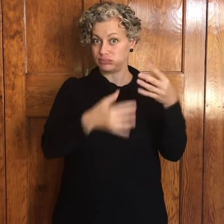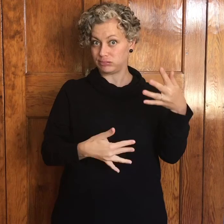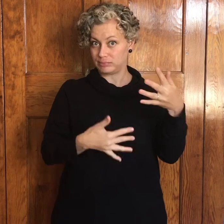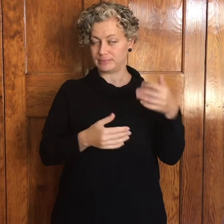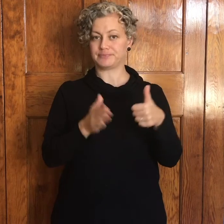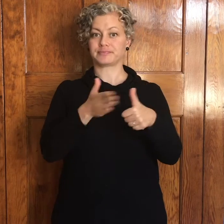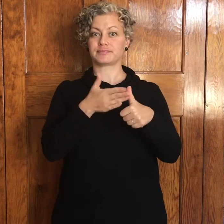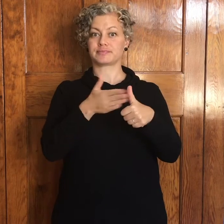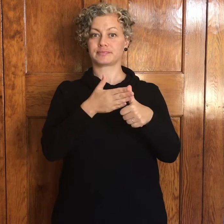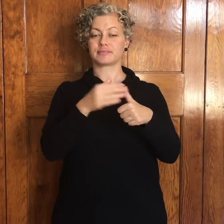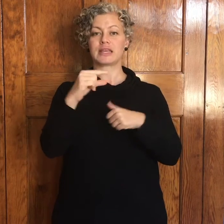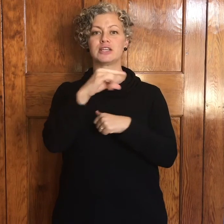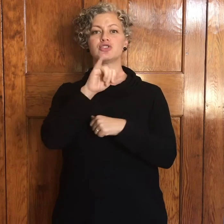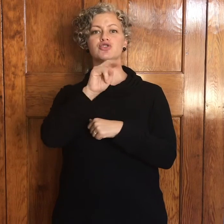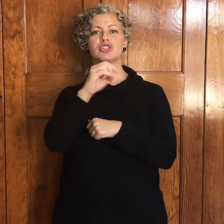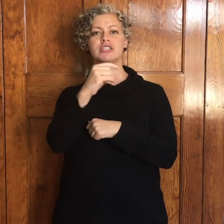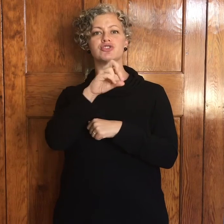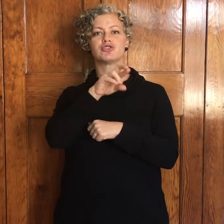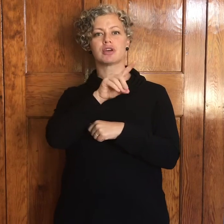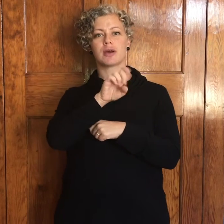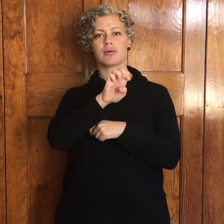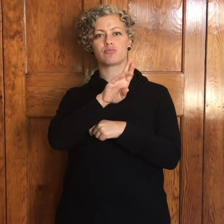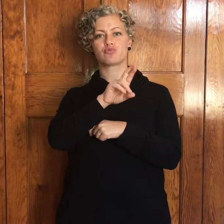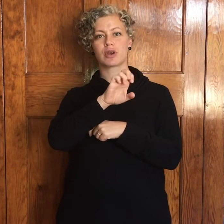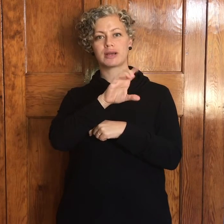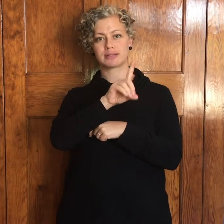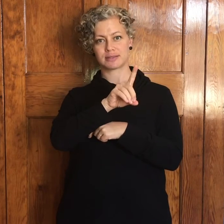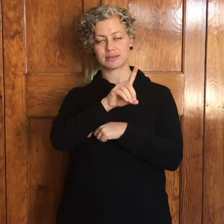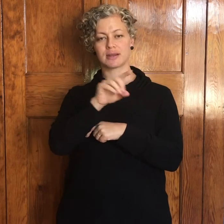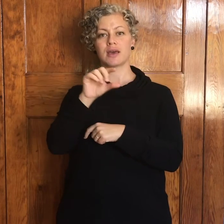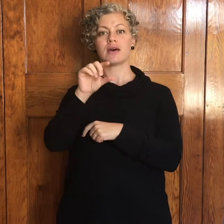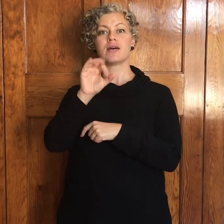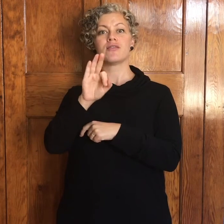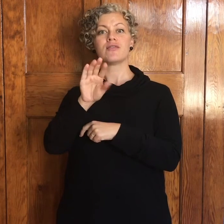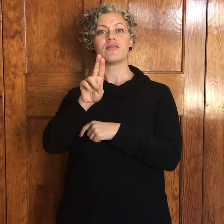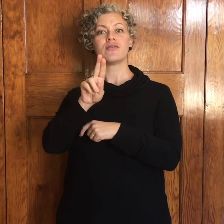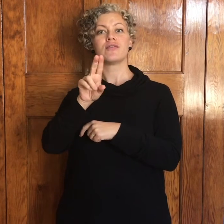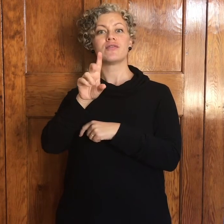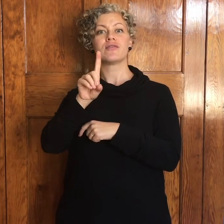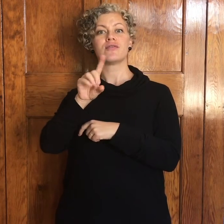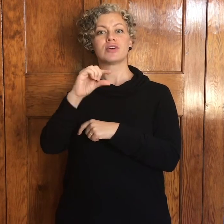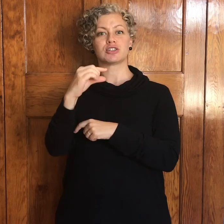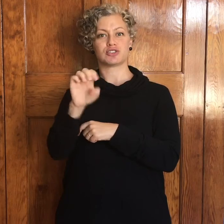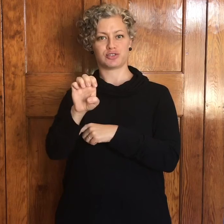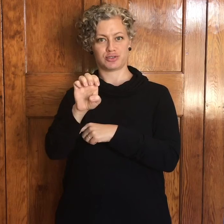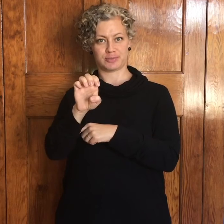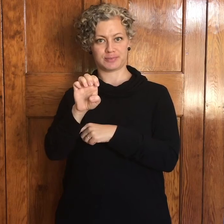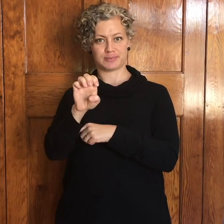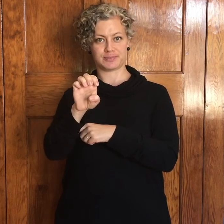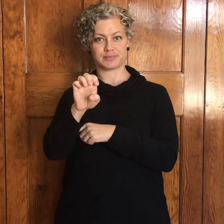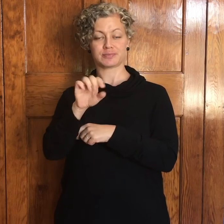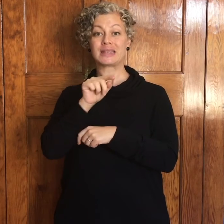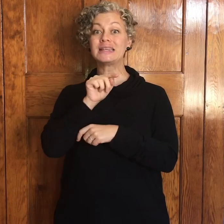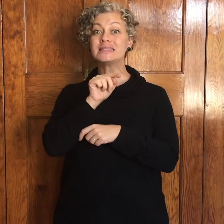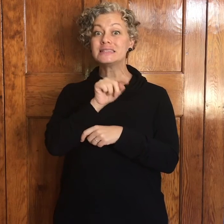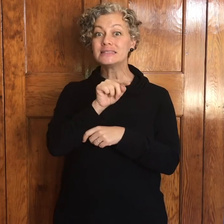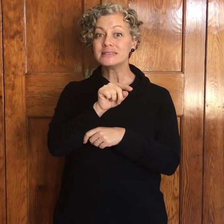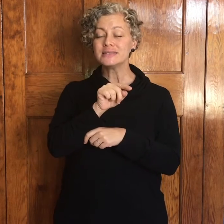Gingerbread fudge. This gingerbread fudge uses 6 ingredients